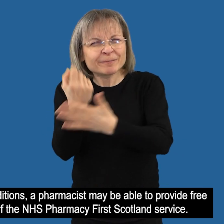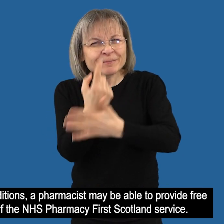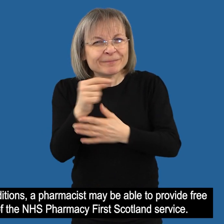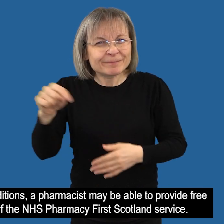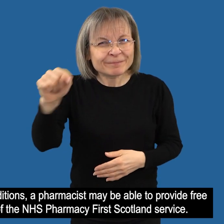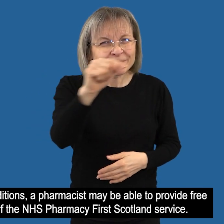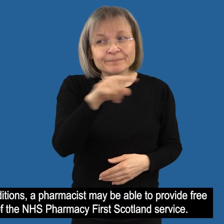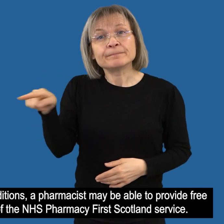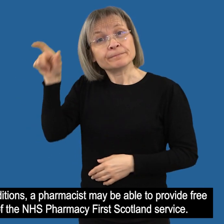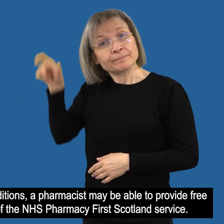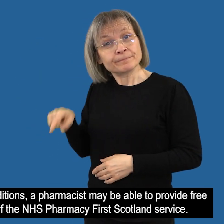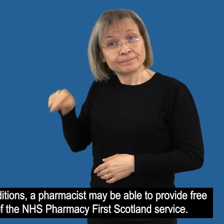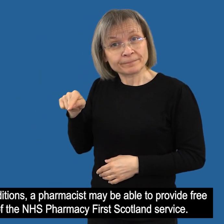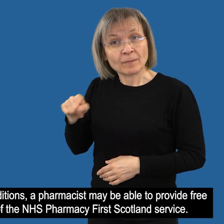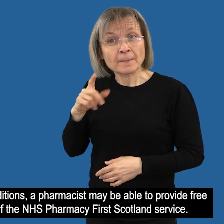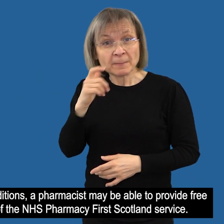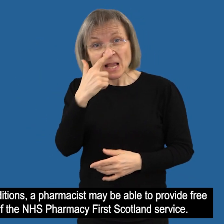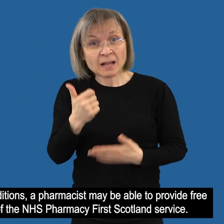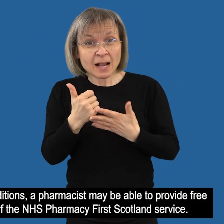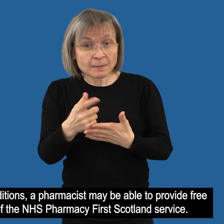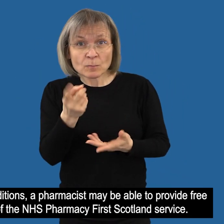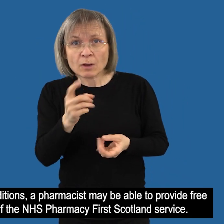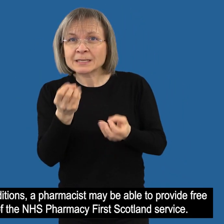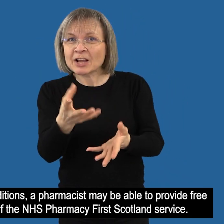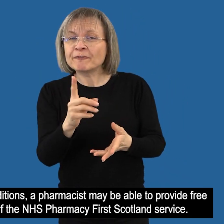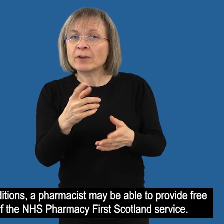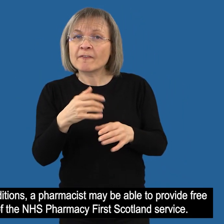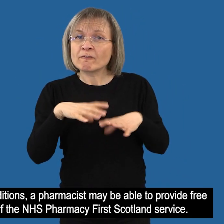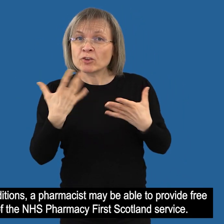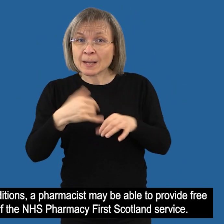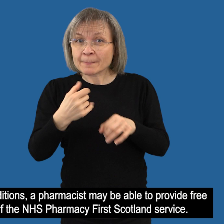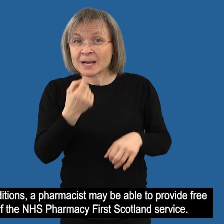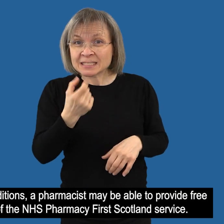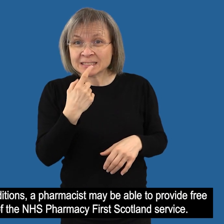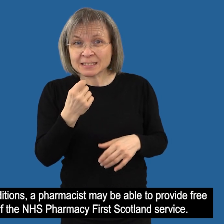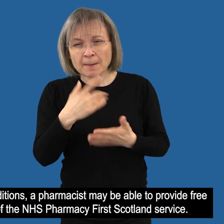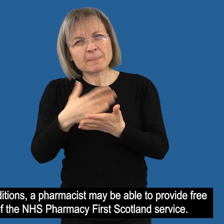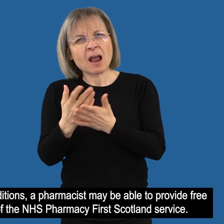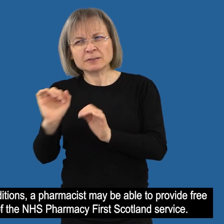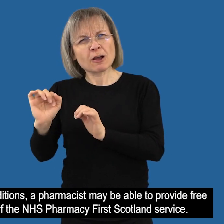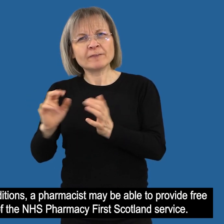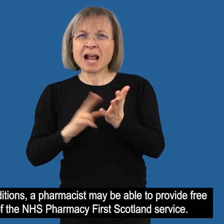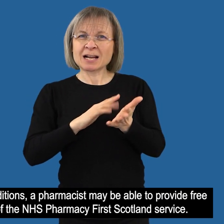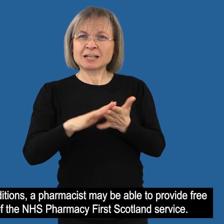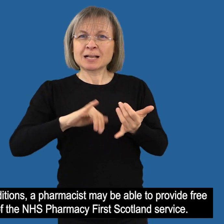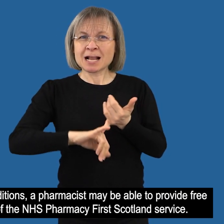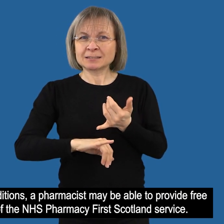For some common conditions, a pharmacist may be able to provide free medicines as part of the NHS Pharmacy